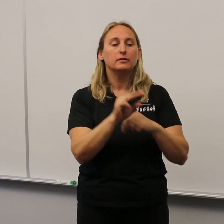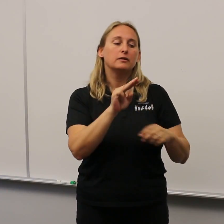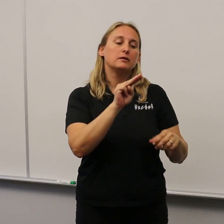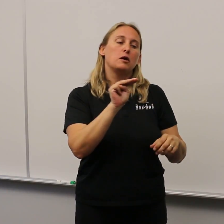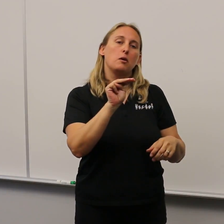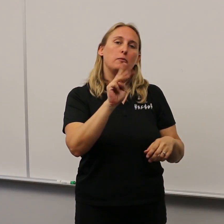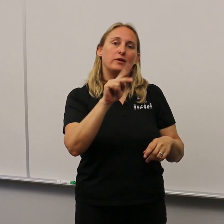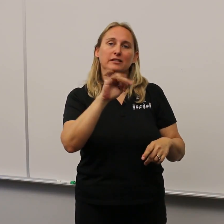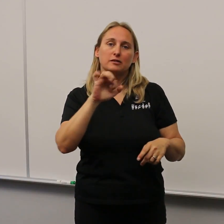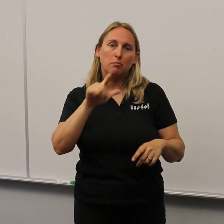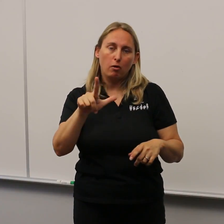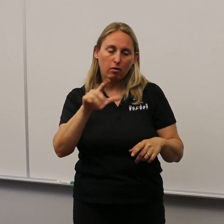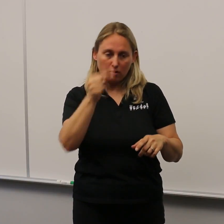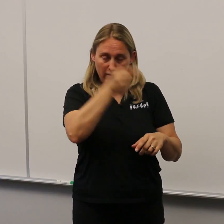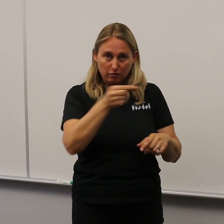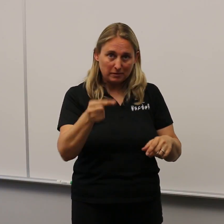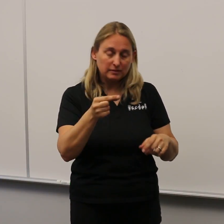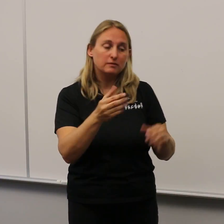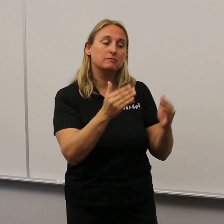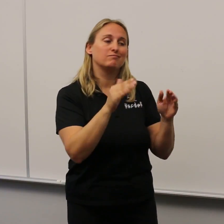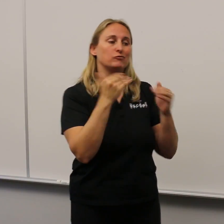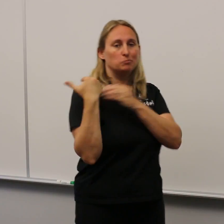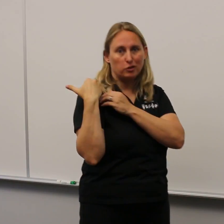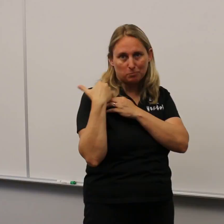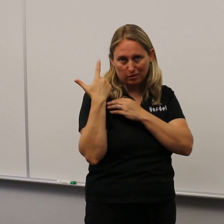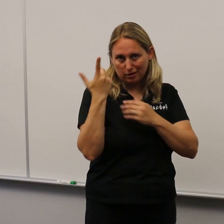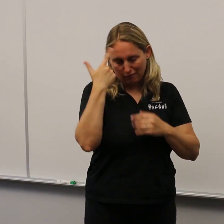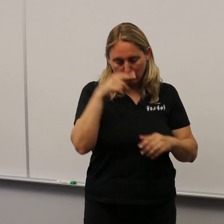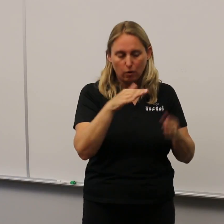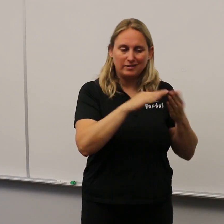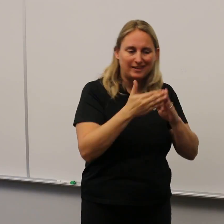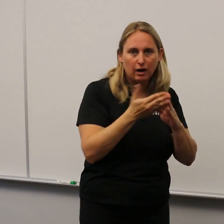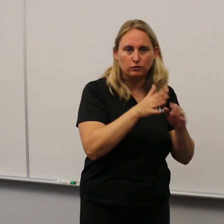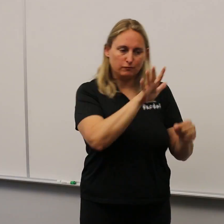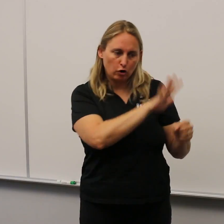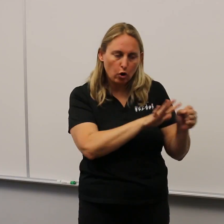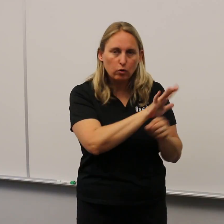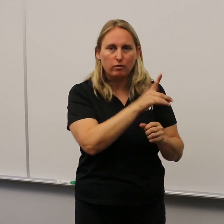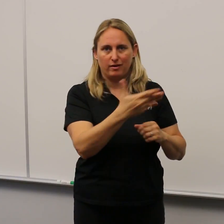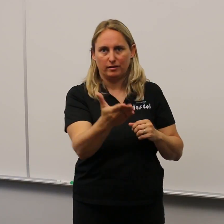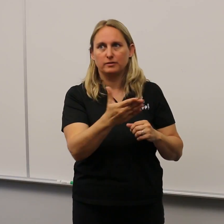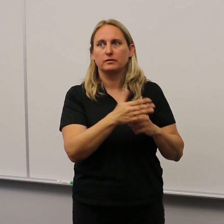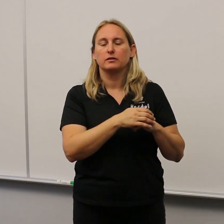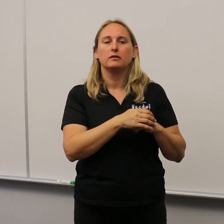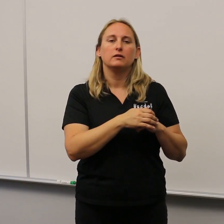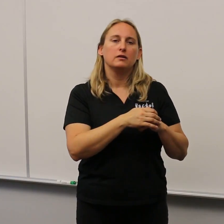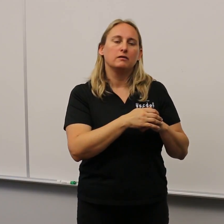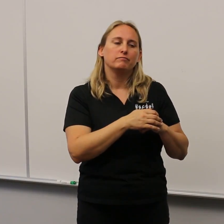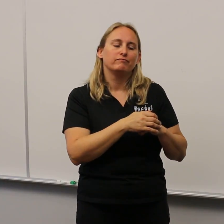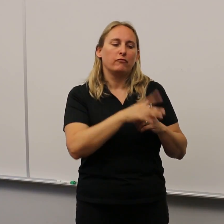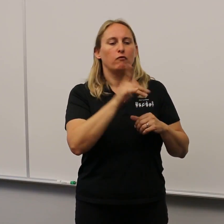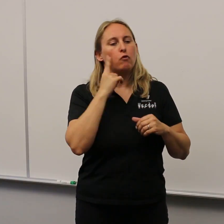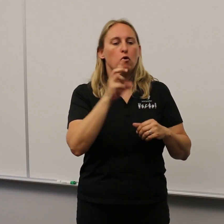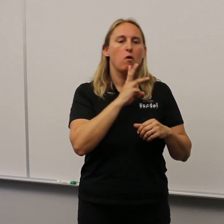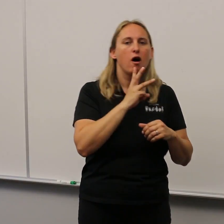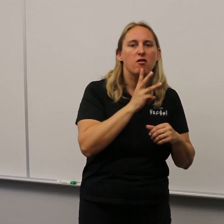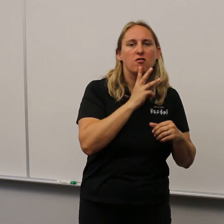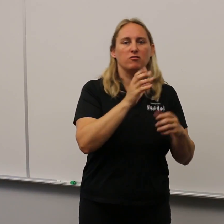of cities, towns, and villages, and they're responsible for local matters such as waste removal, water and sewage, libraries,